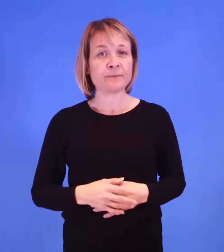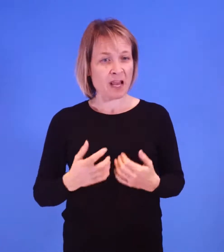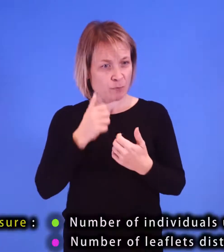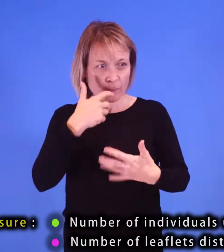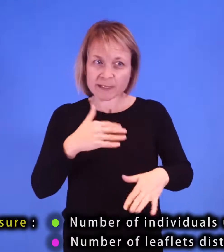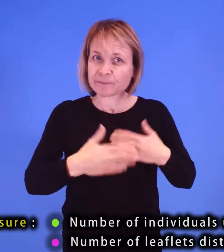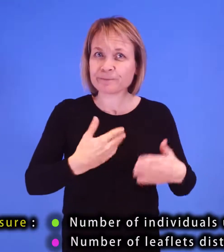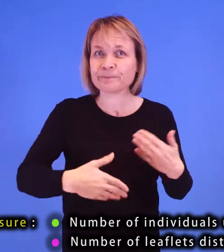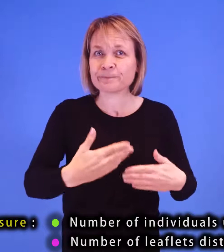Measure.